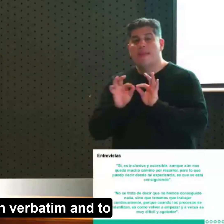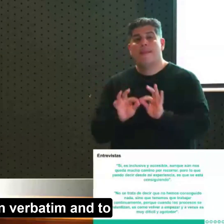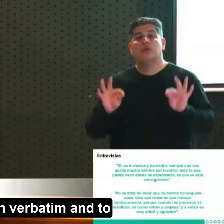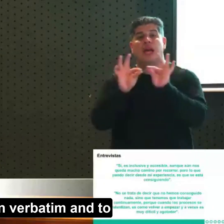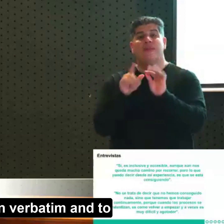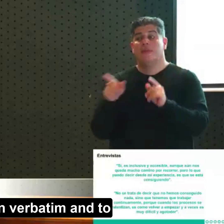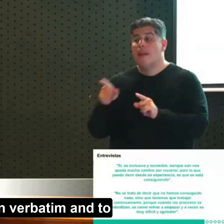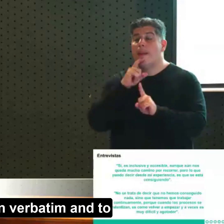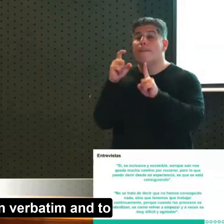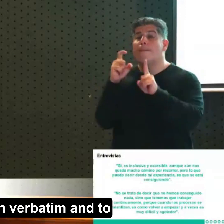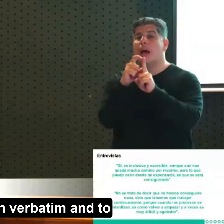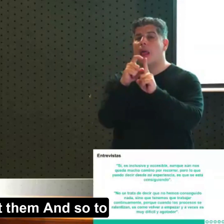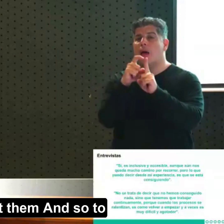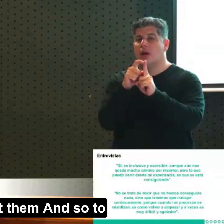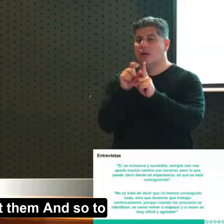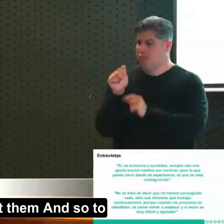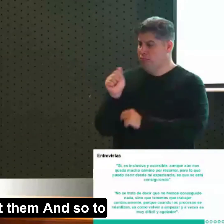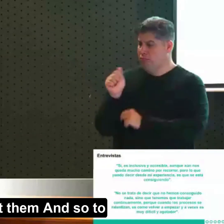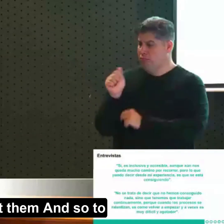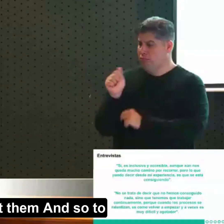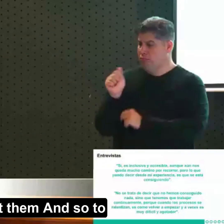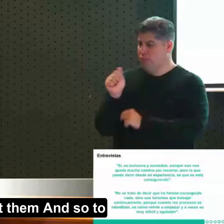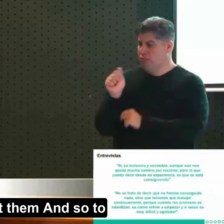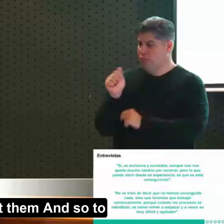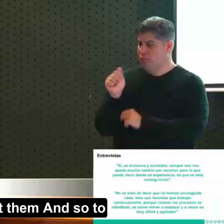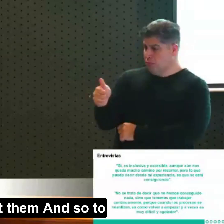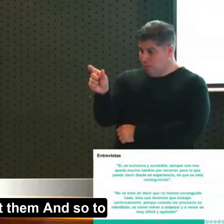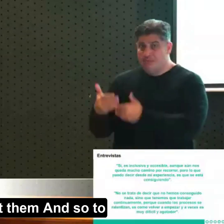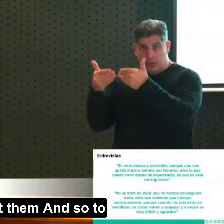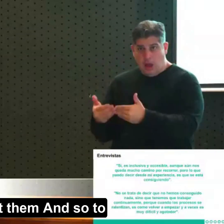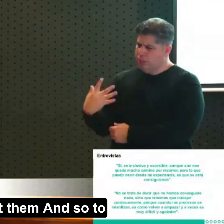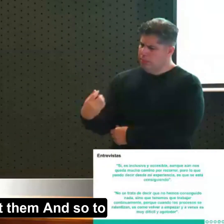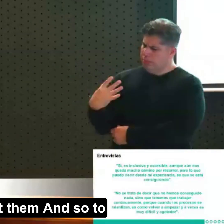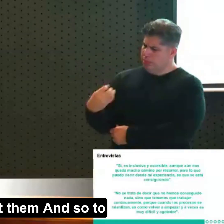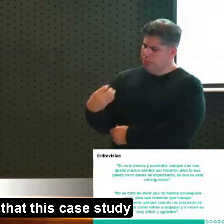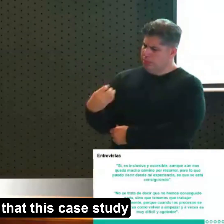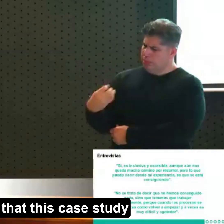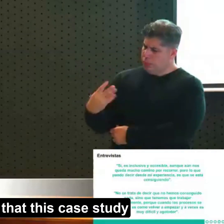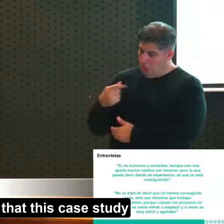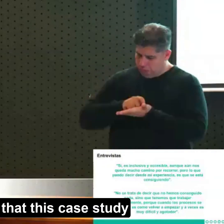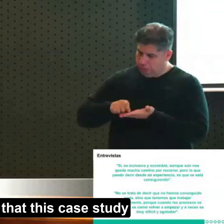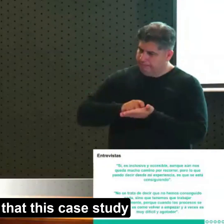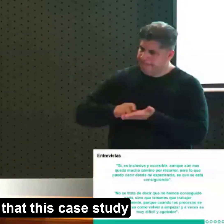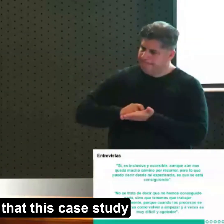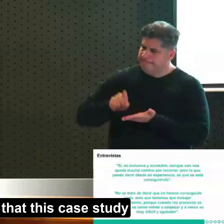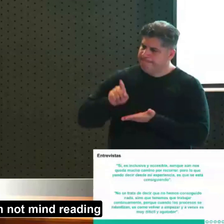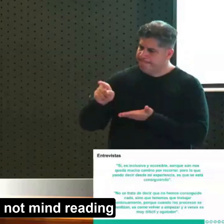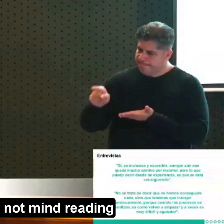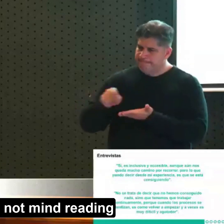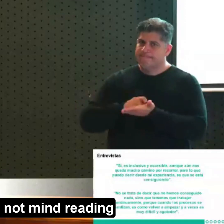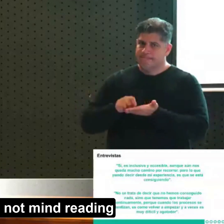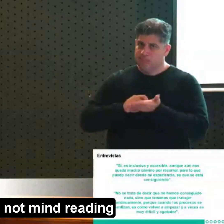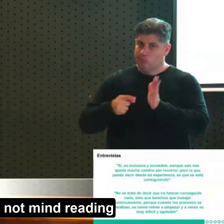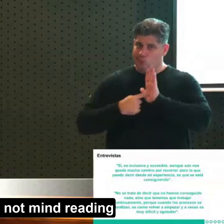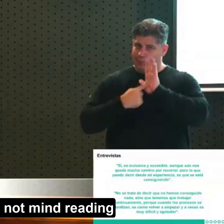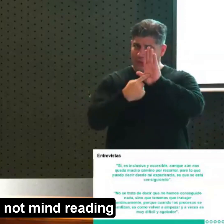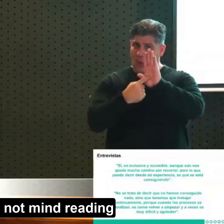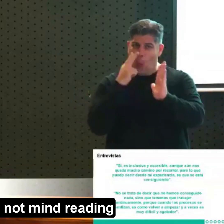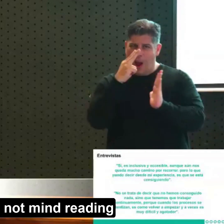them verbatim and to highlight them. And so to accompany this case study report,